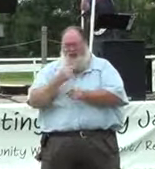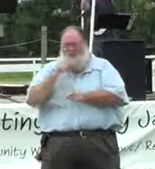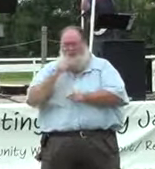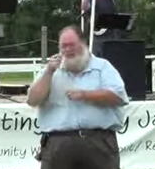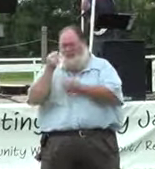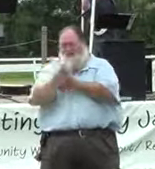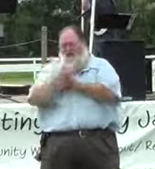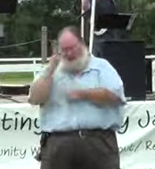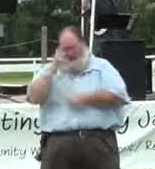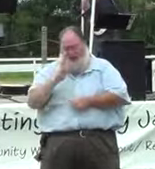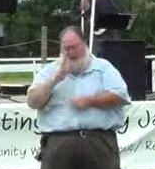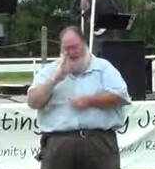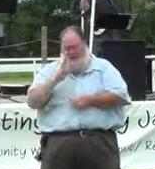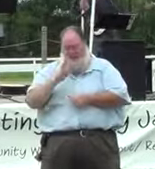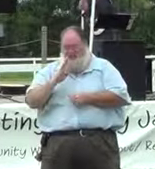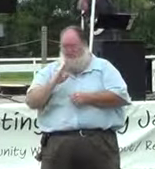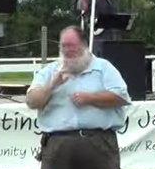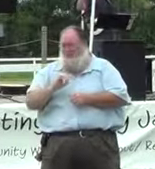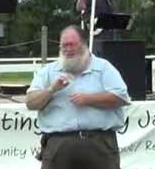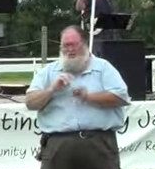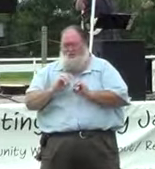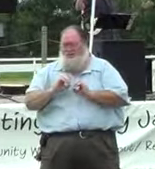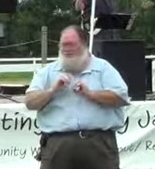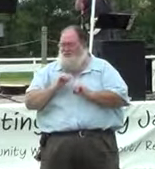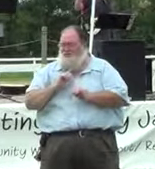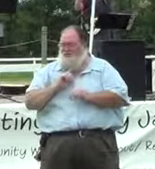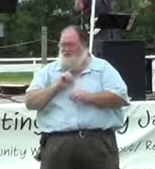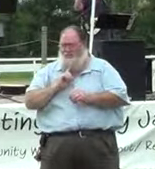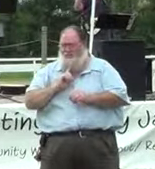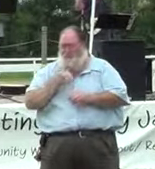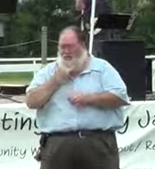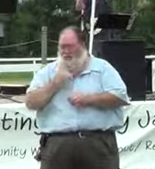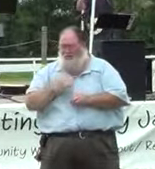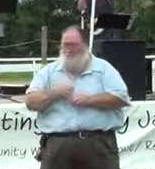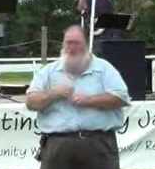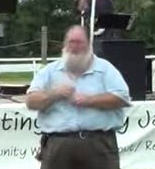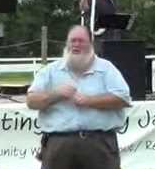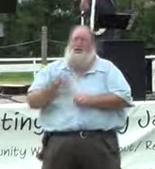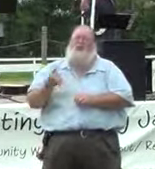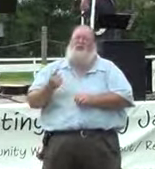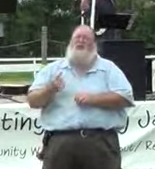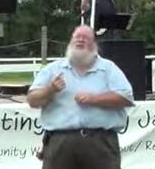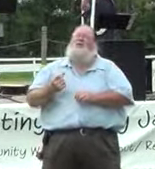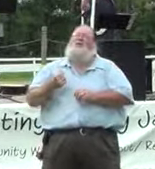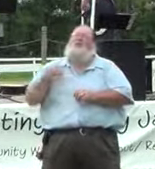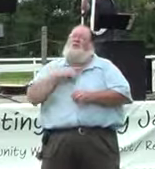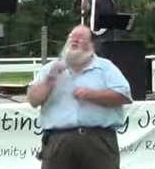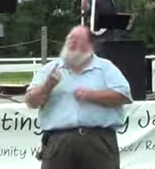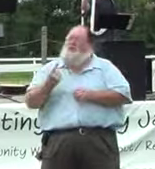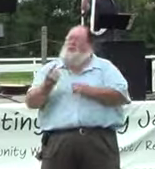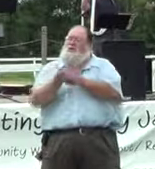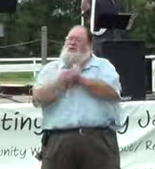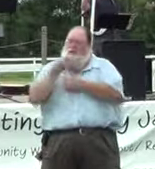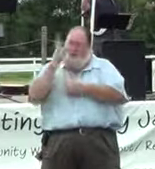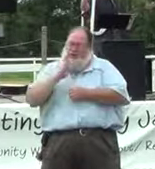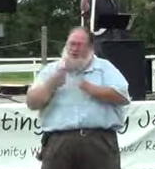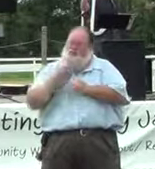And Lord, there are people that are unlovable around us, and the only way we can do that is through your unconditional